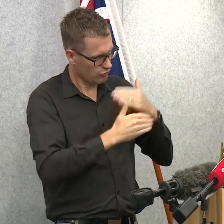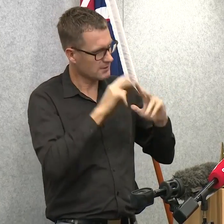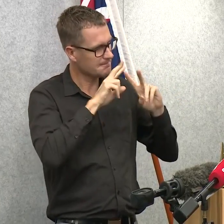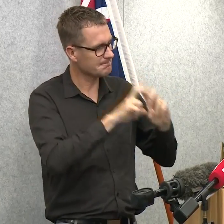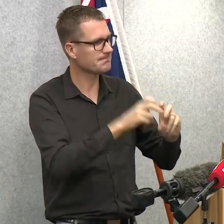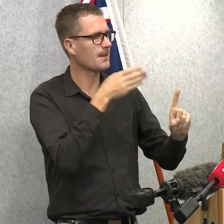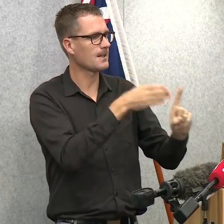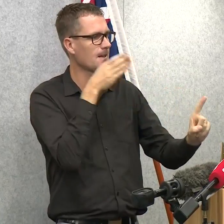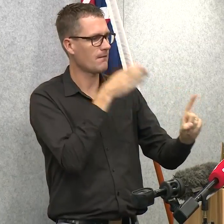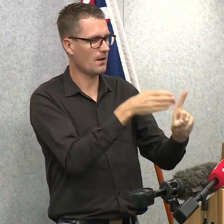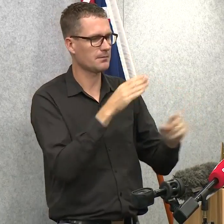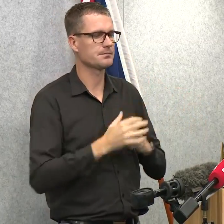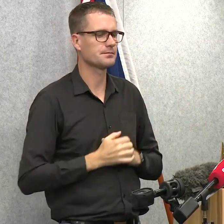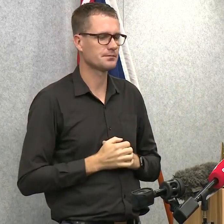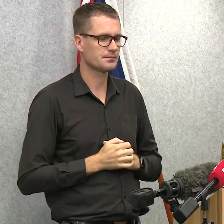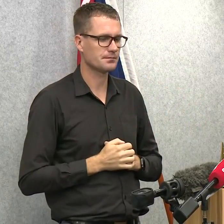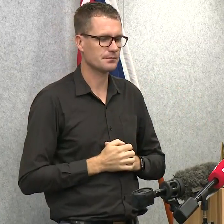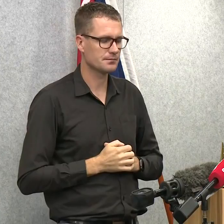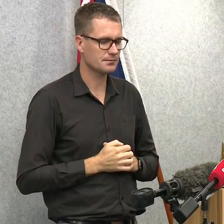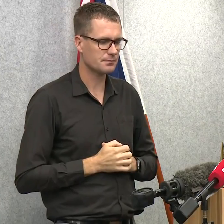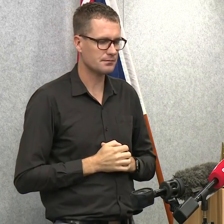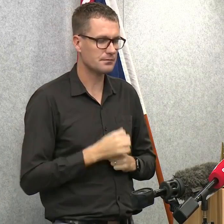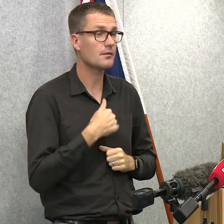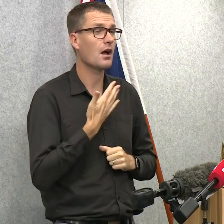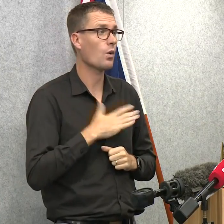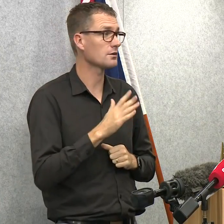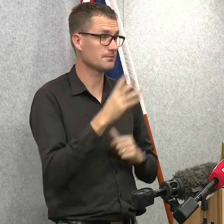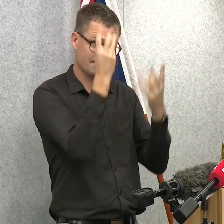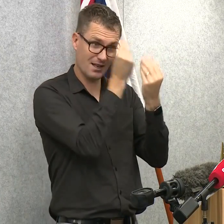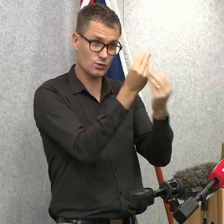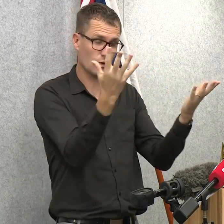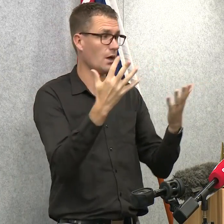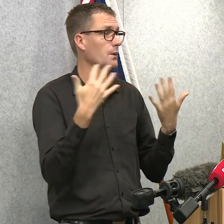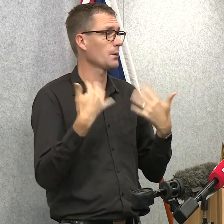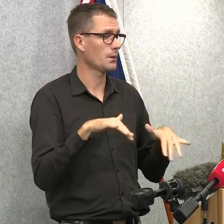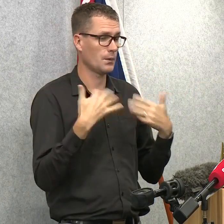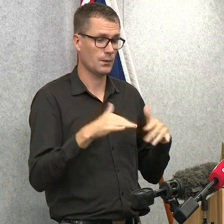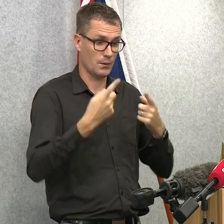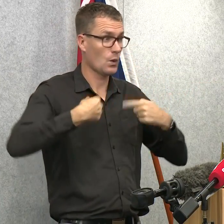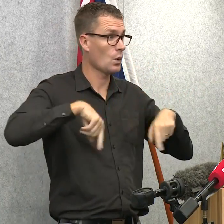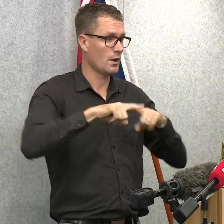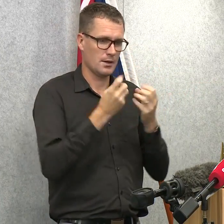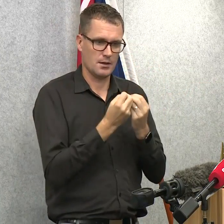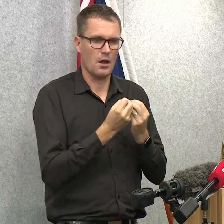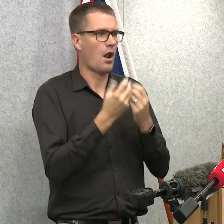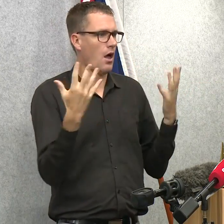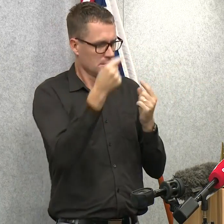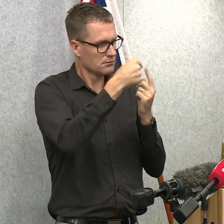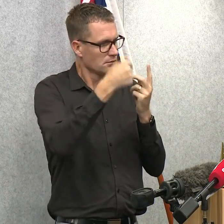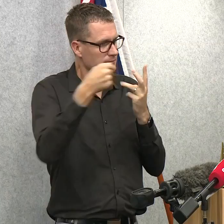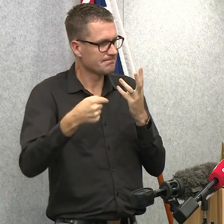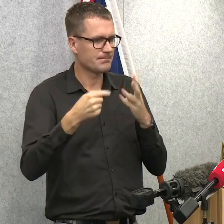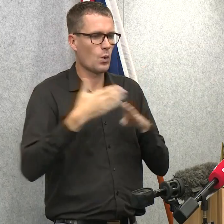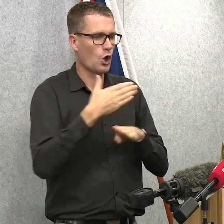people about how much we're doing in this area. We